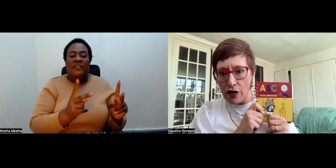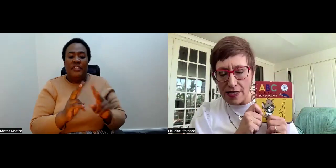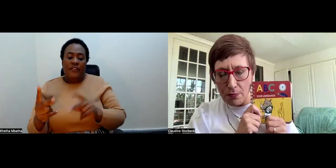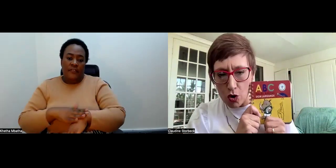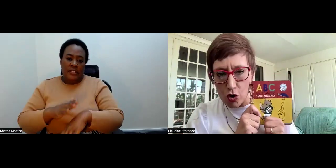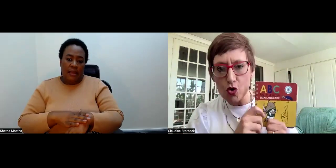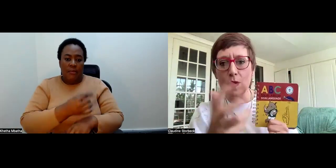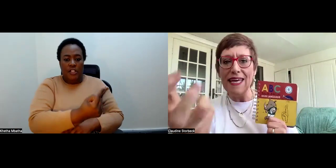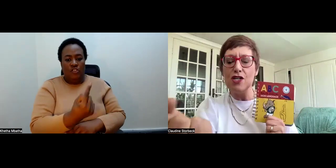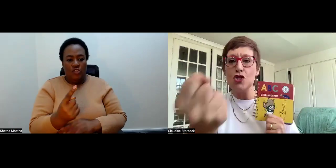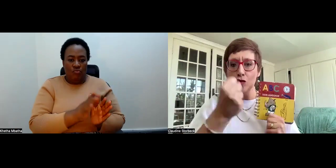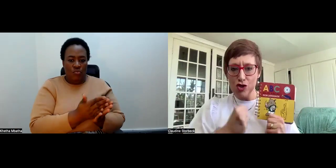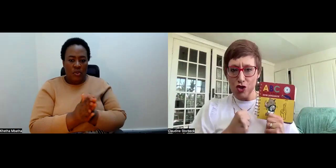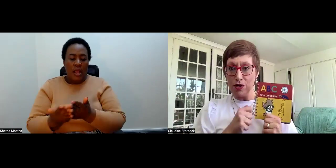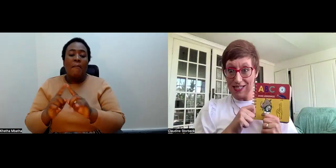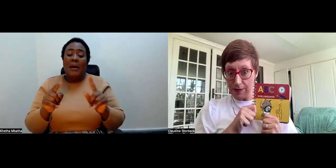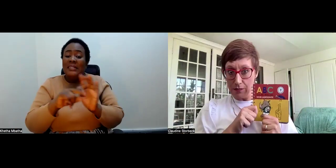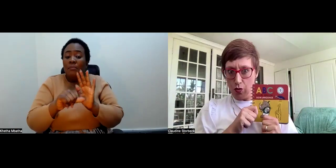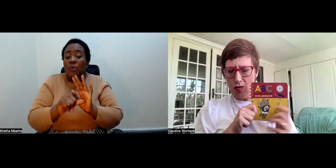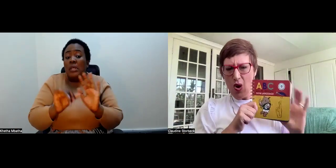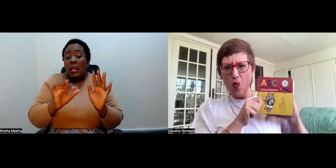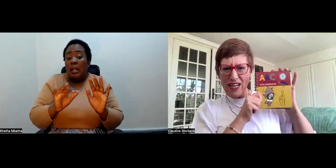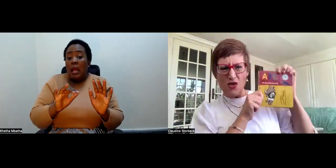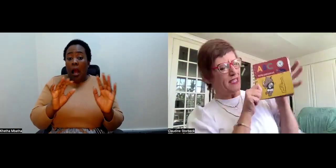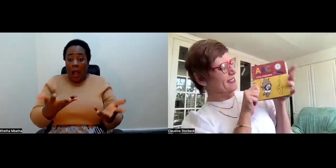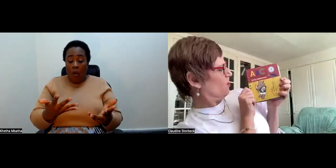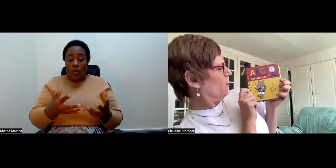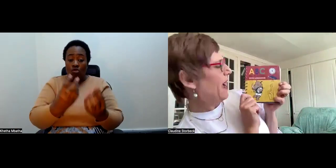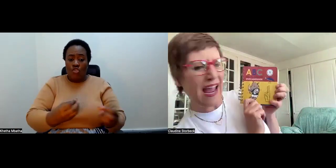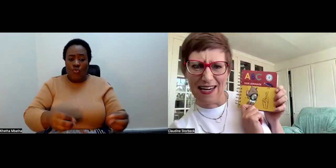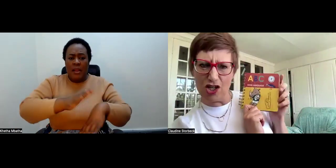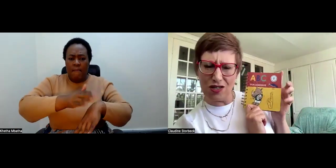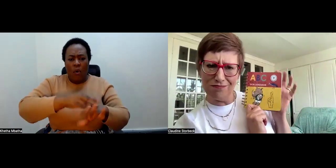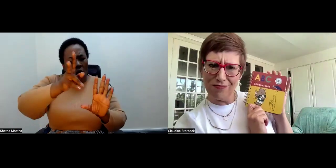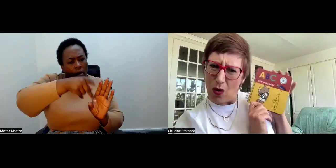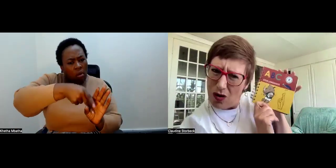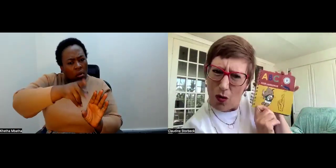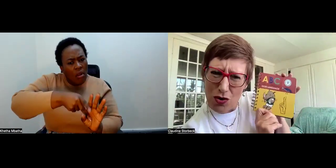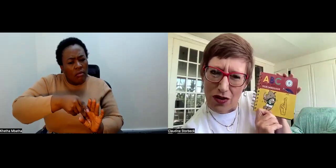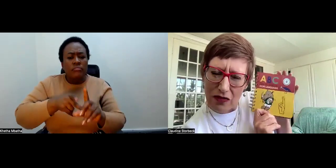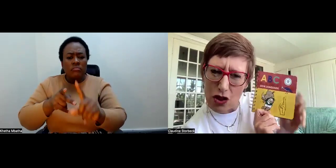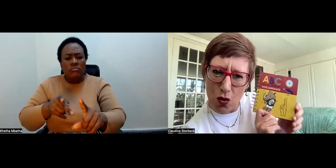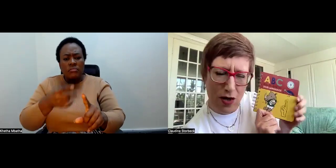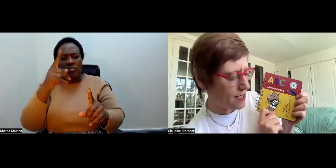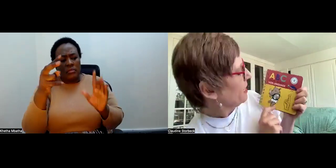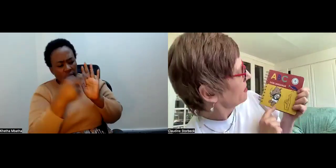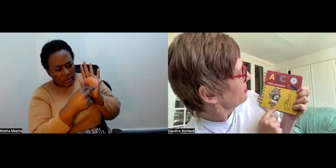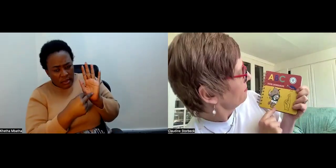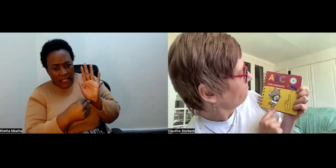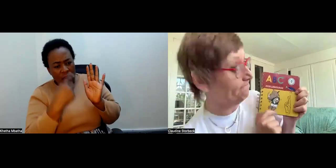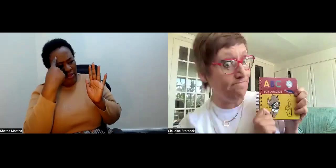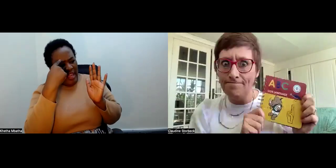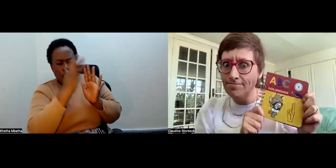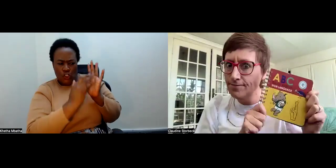book sharing is important because we get children to participate more. What do you see on the page? What do you think the story's